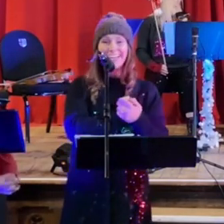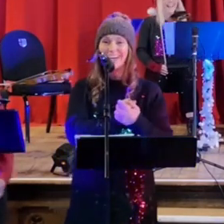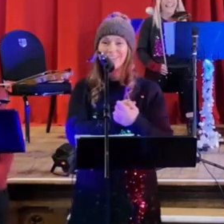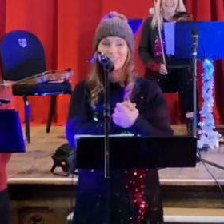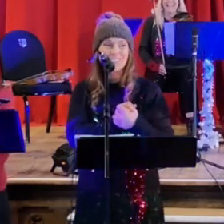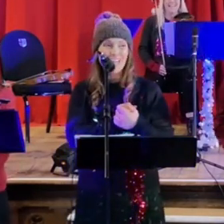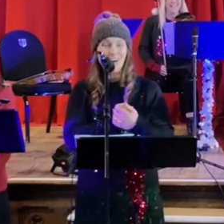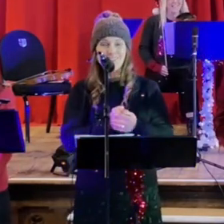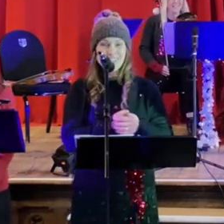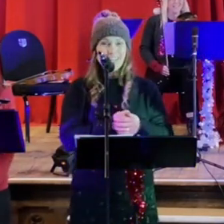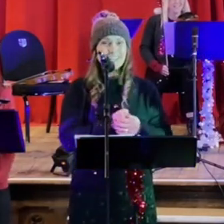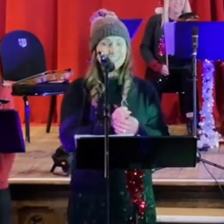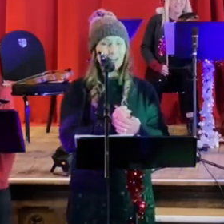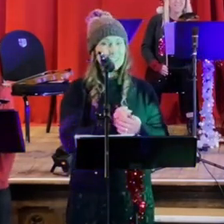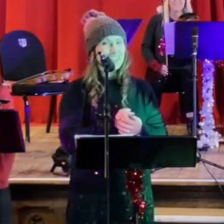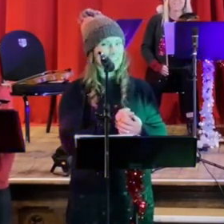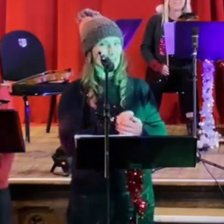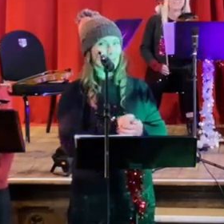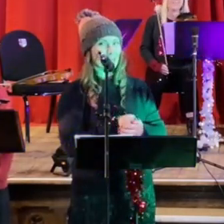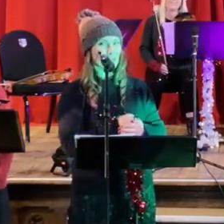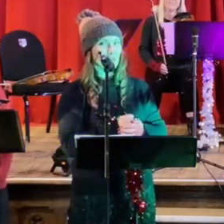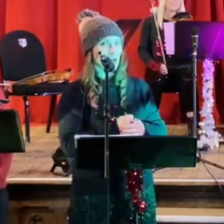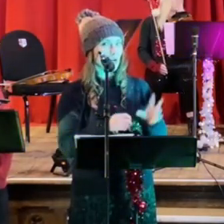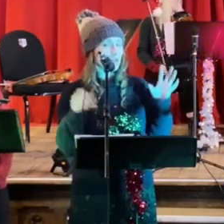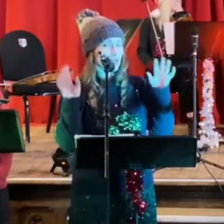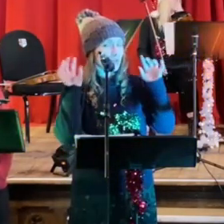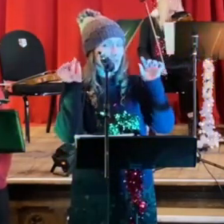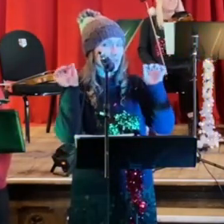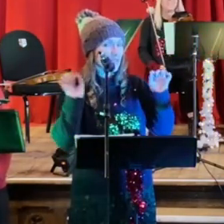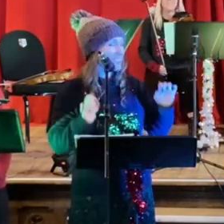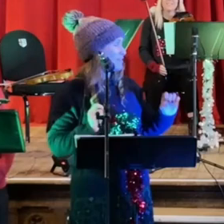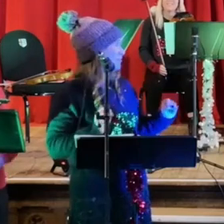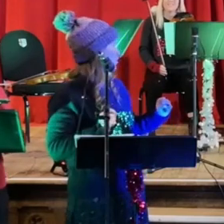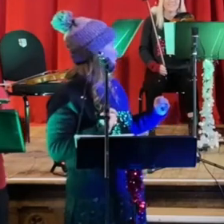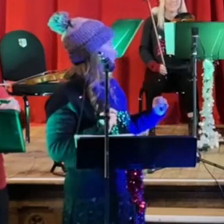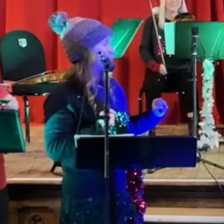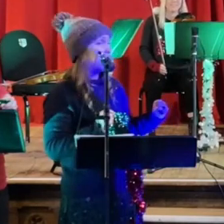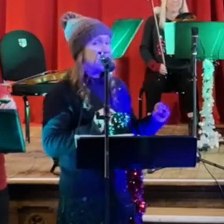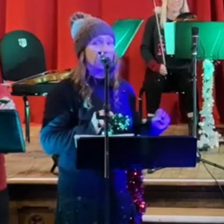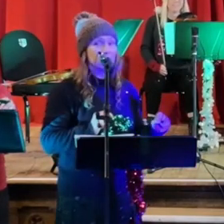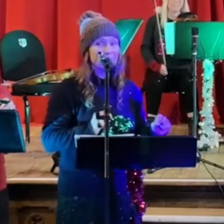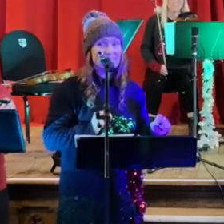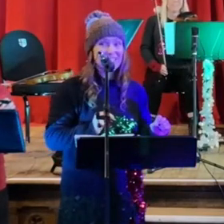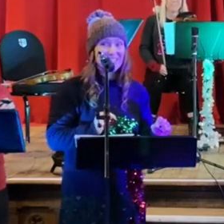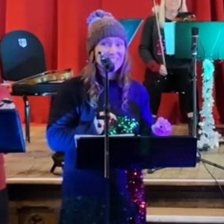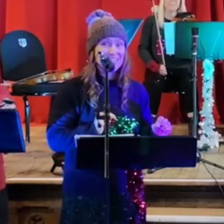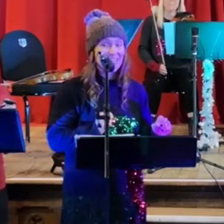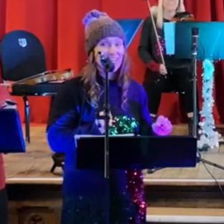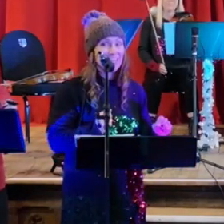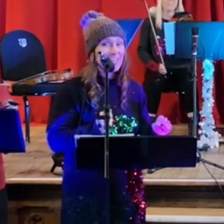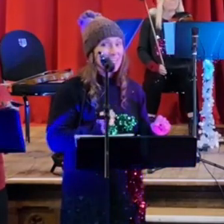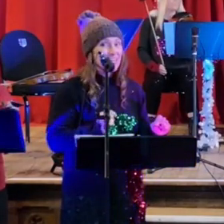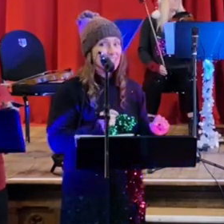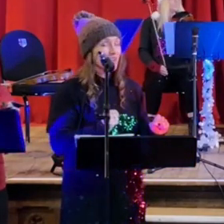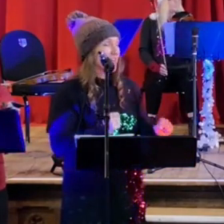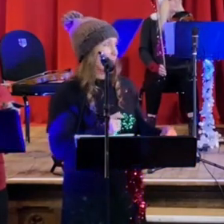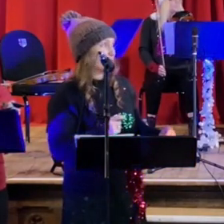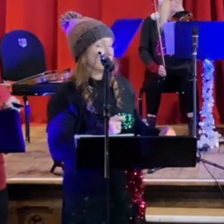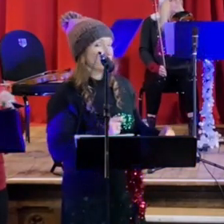Thank you, Miss Howard. It sounds a little bit like a recorder, but it's got that different tone. And Mr. Lindley is very happy today because